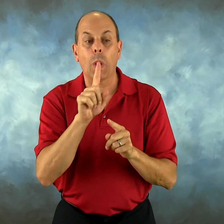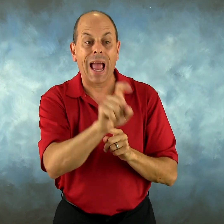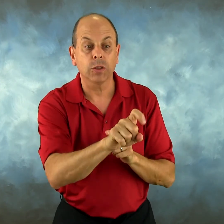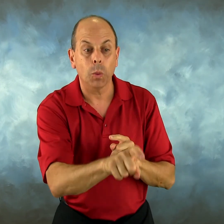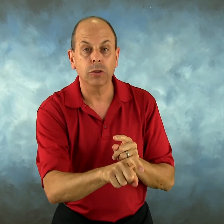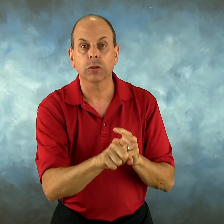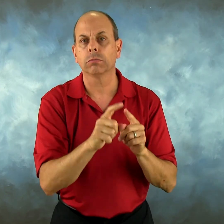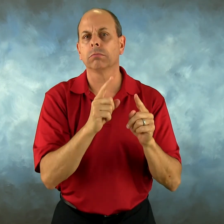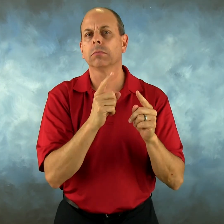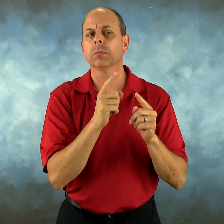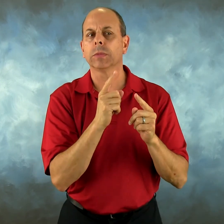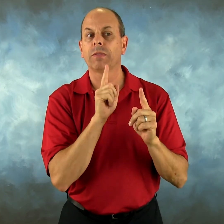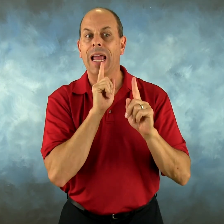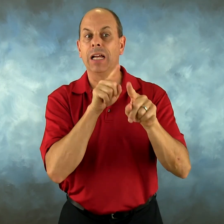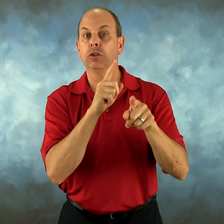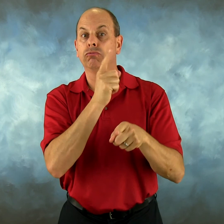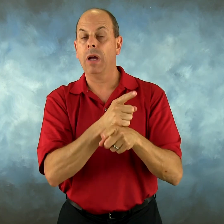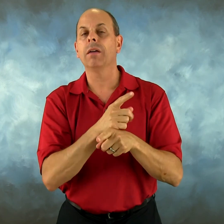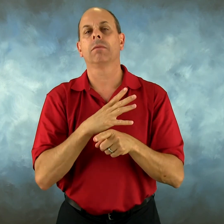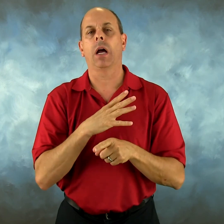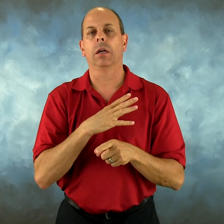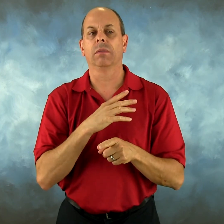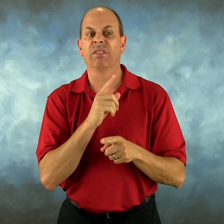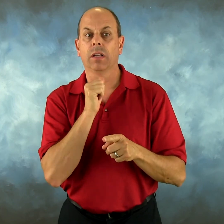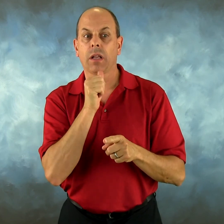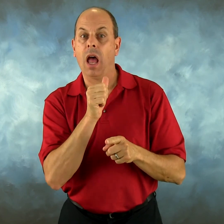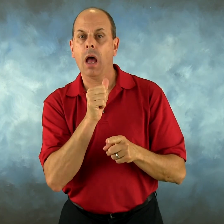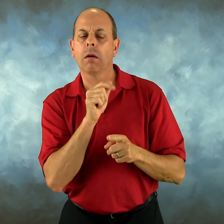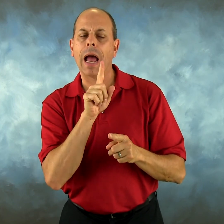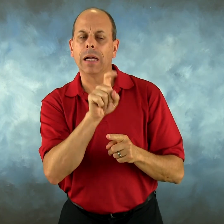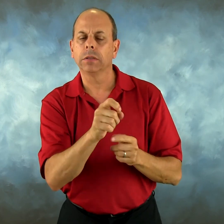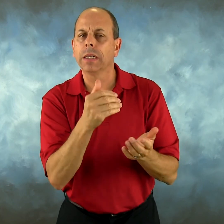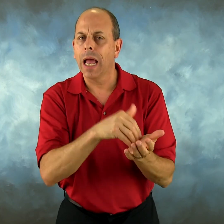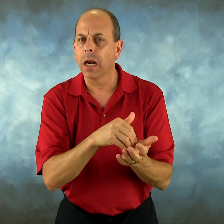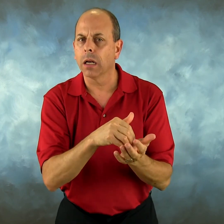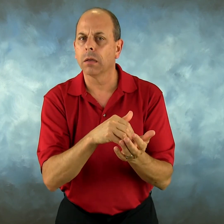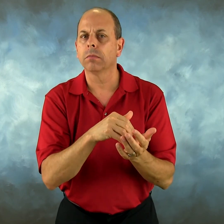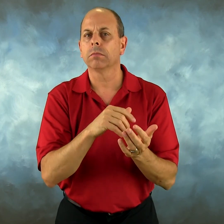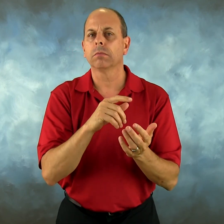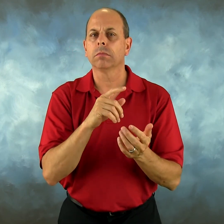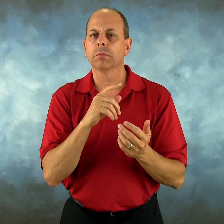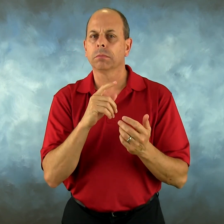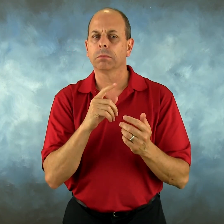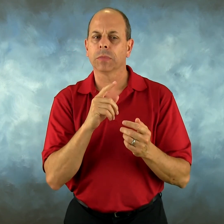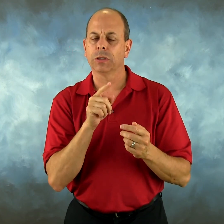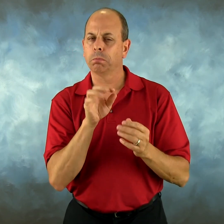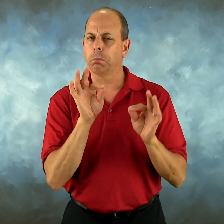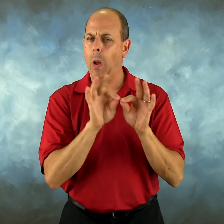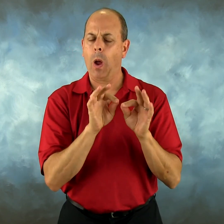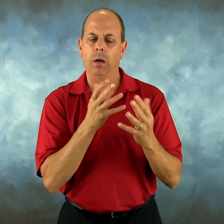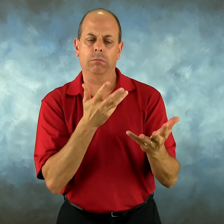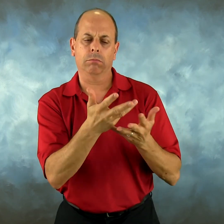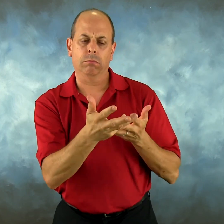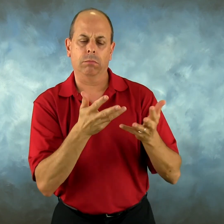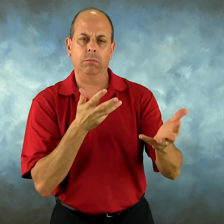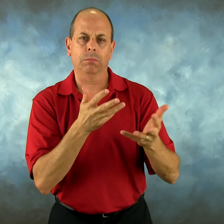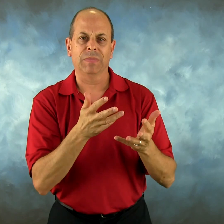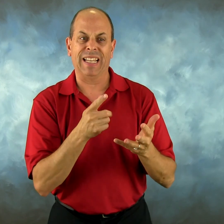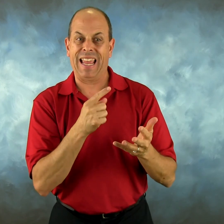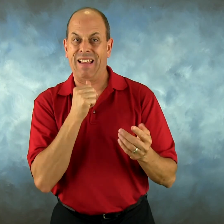right information, ask them questions. If they're answering appropriately, then that's good. If they're answering inappropriately,